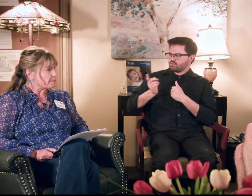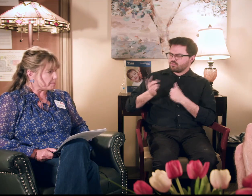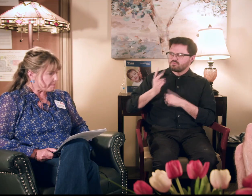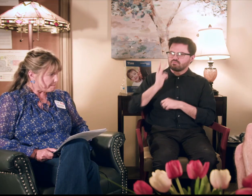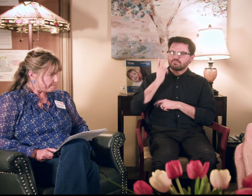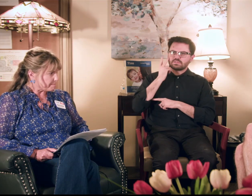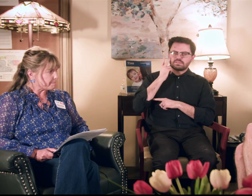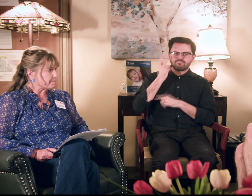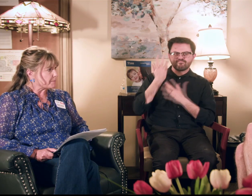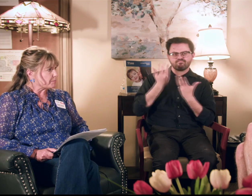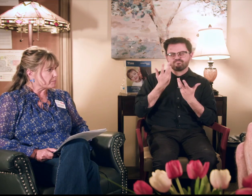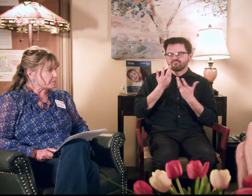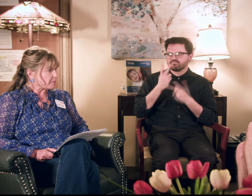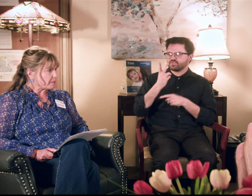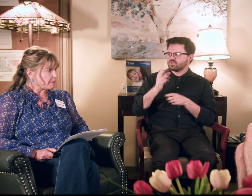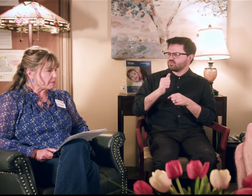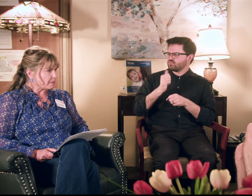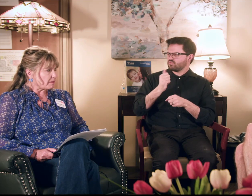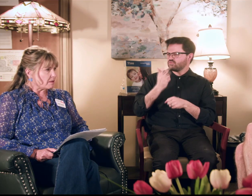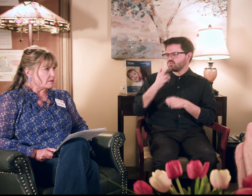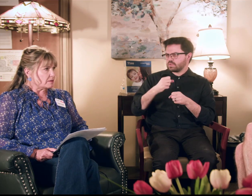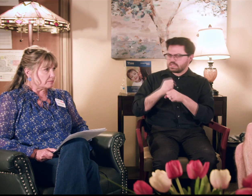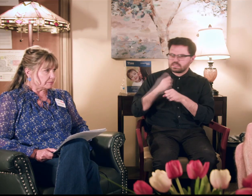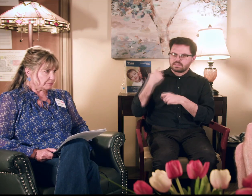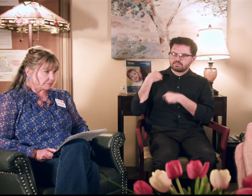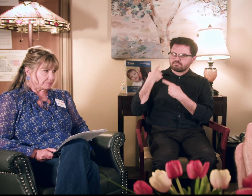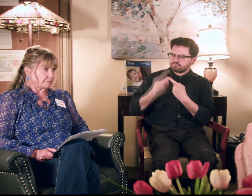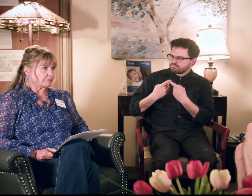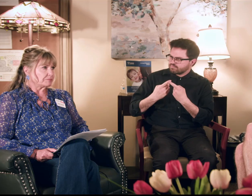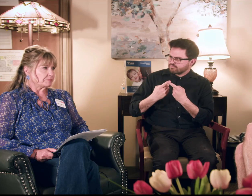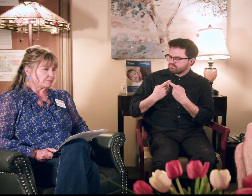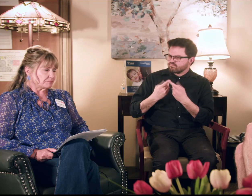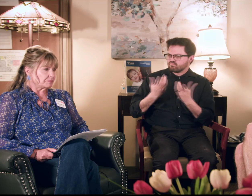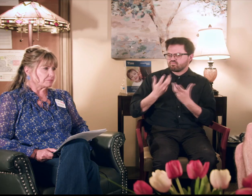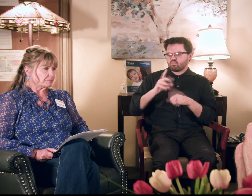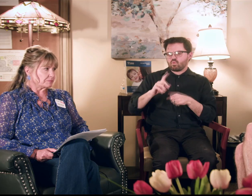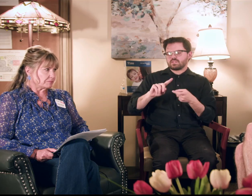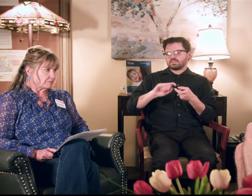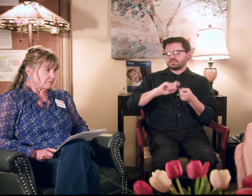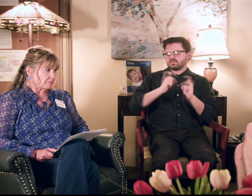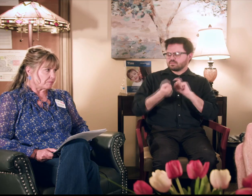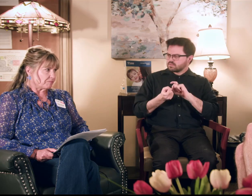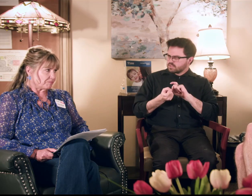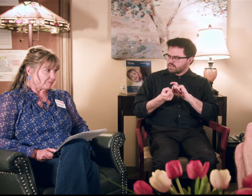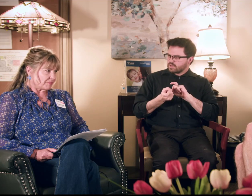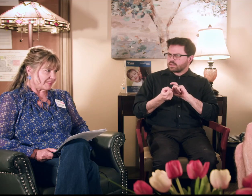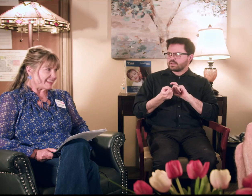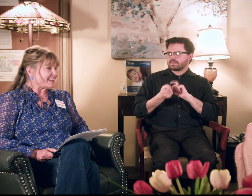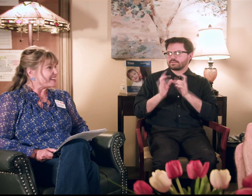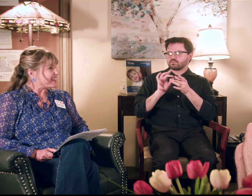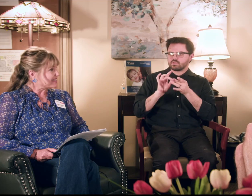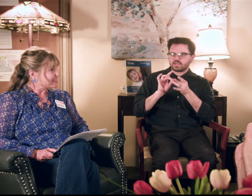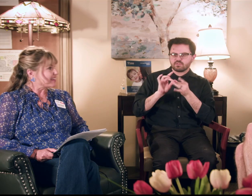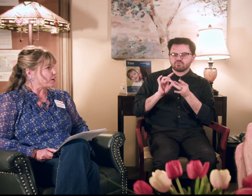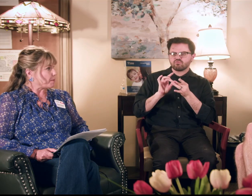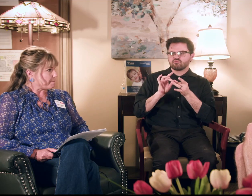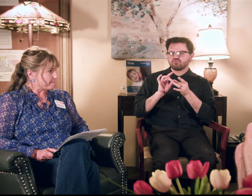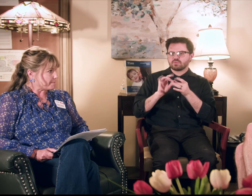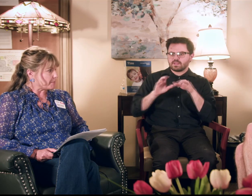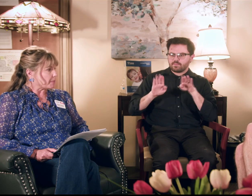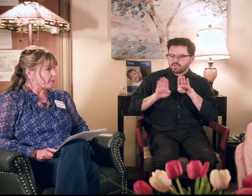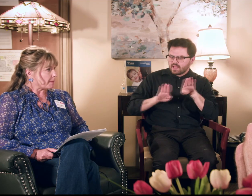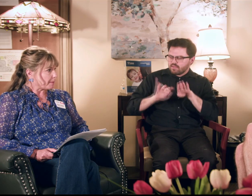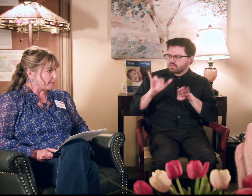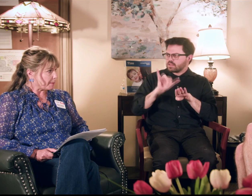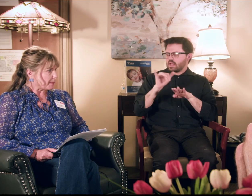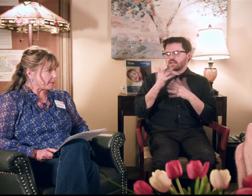years, 2 or 3 years, let's say. What changes have you seen as it relates to being a caring neighbor, as it relates to the